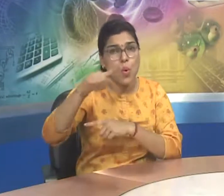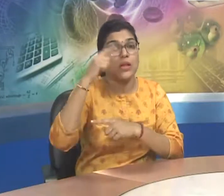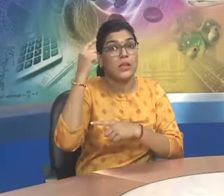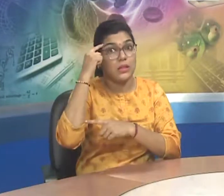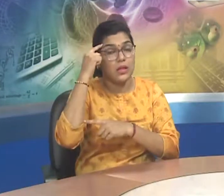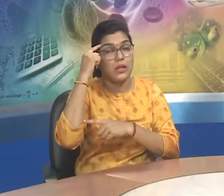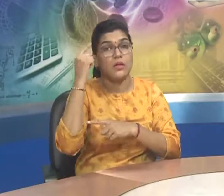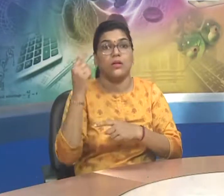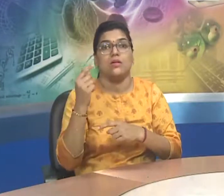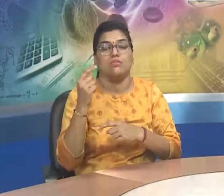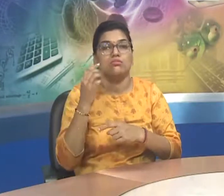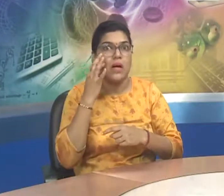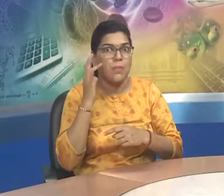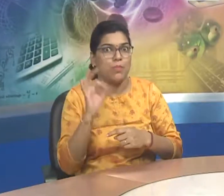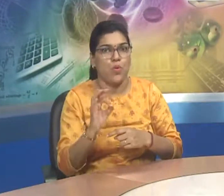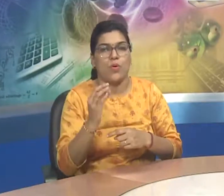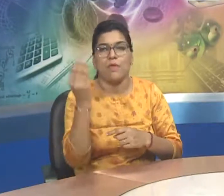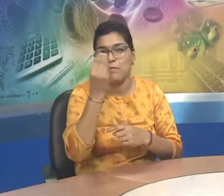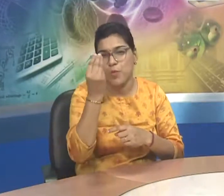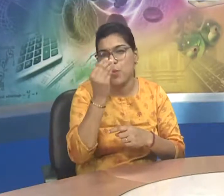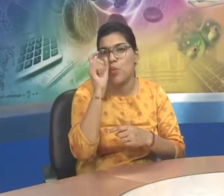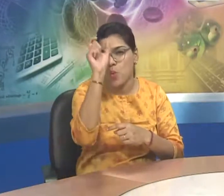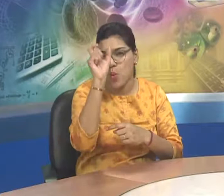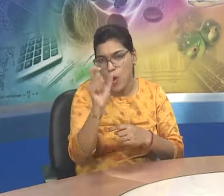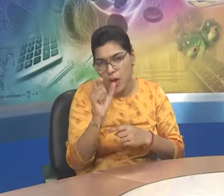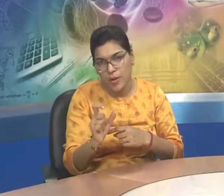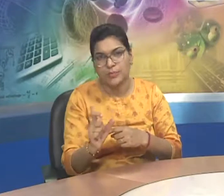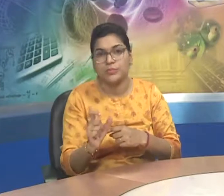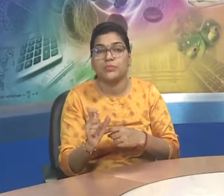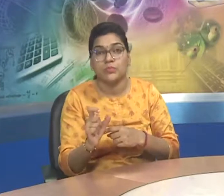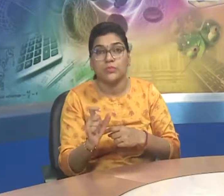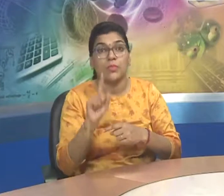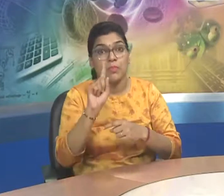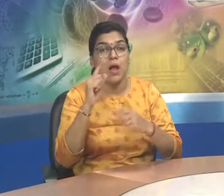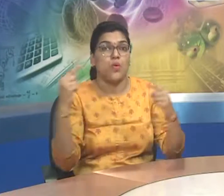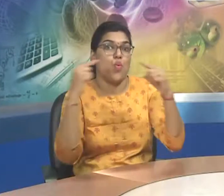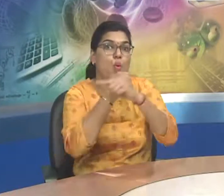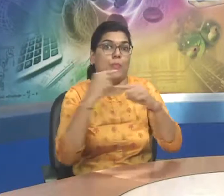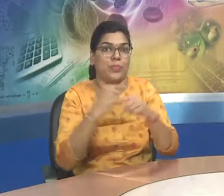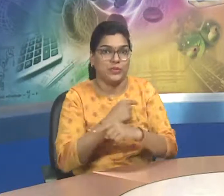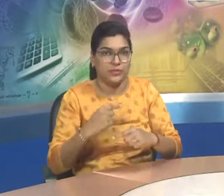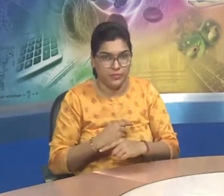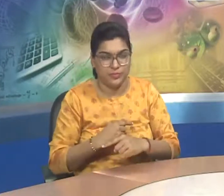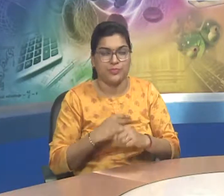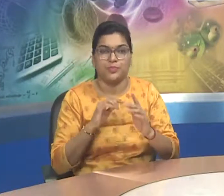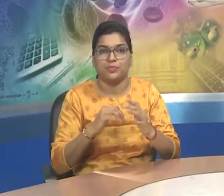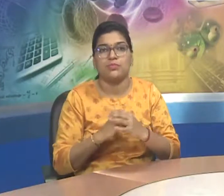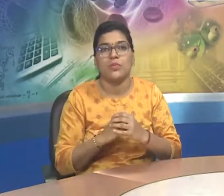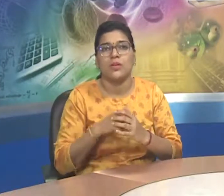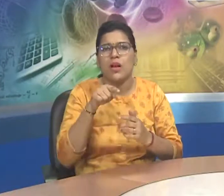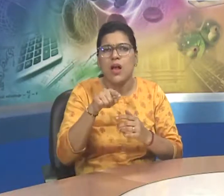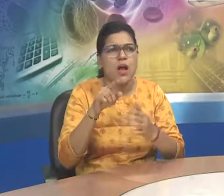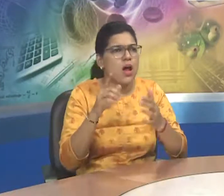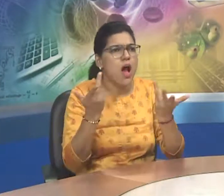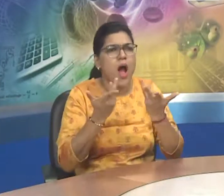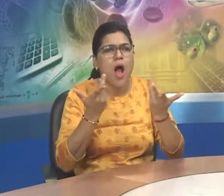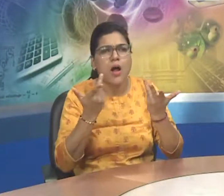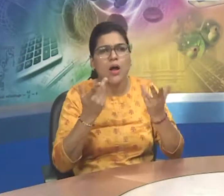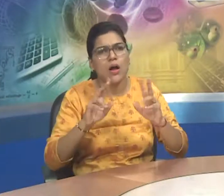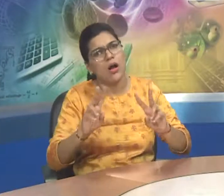Exercise 1 has finished. Second exercise. They are opposite of some words used in the